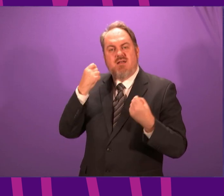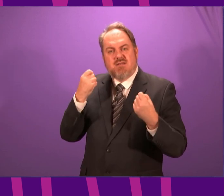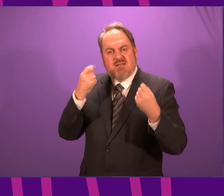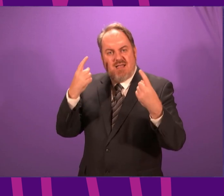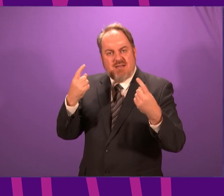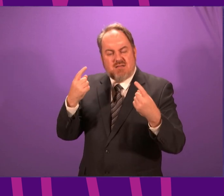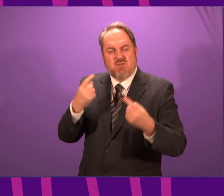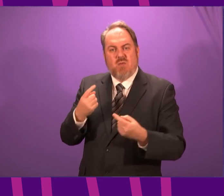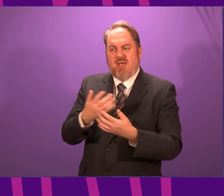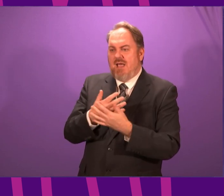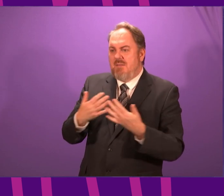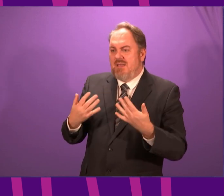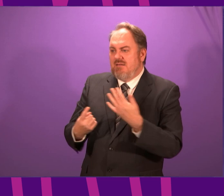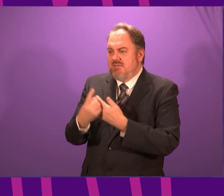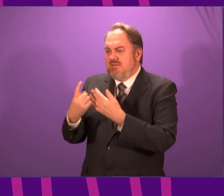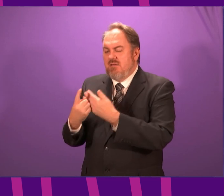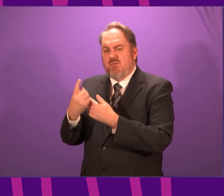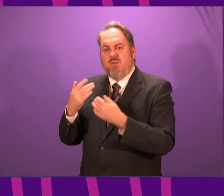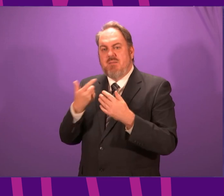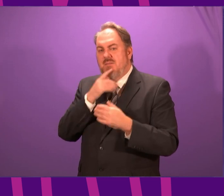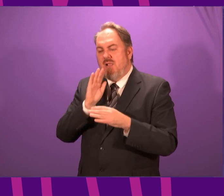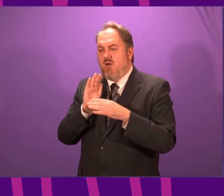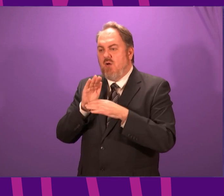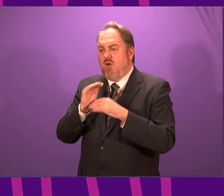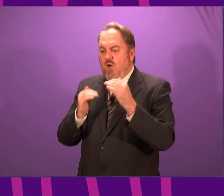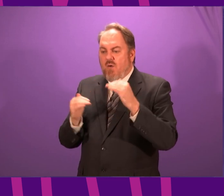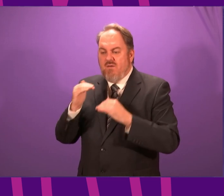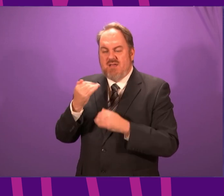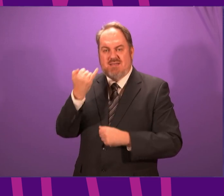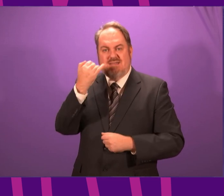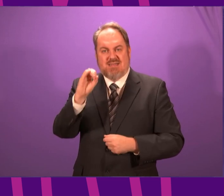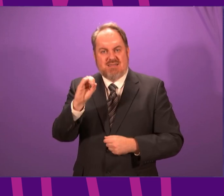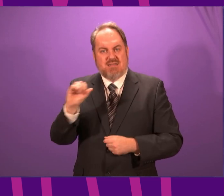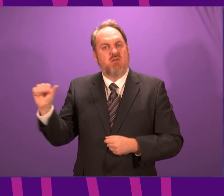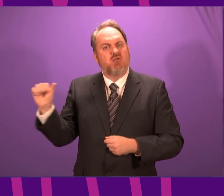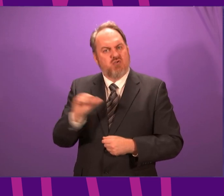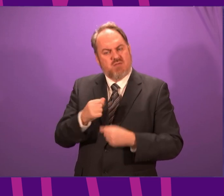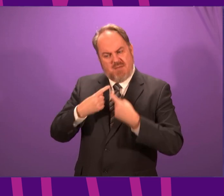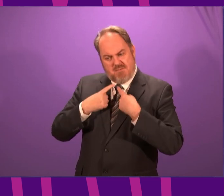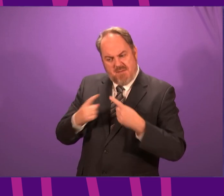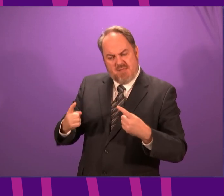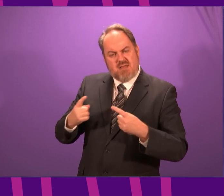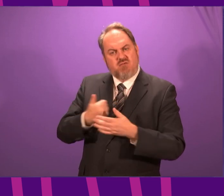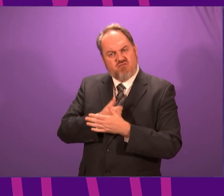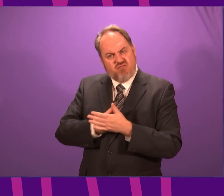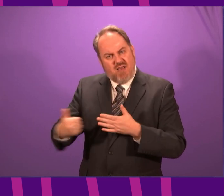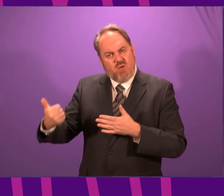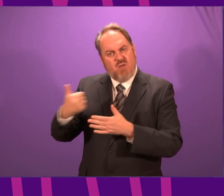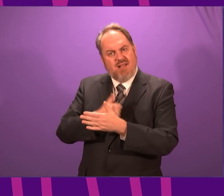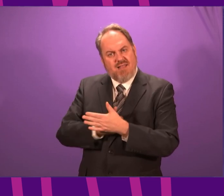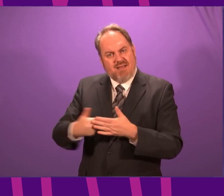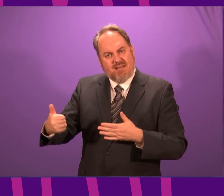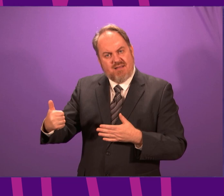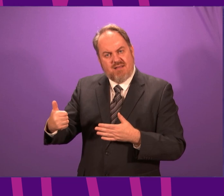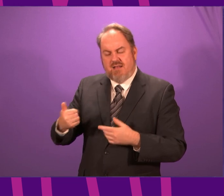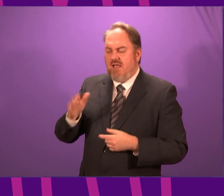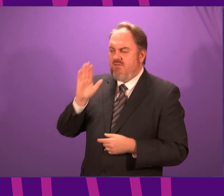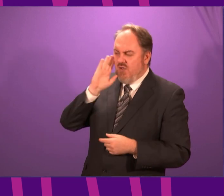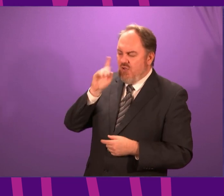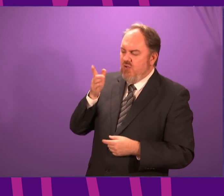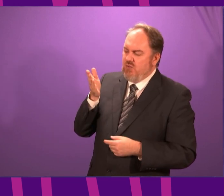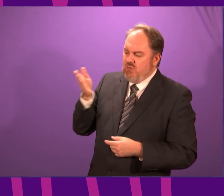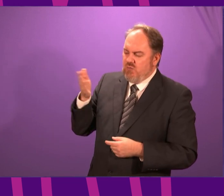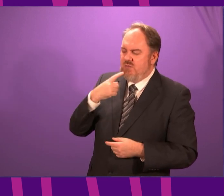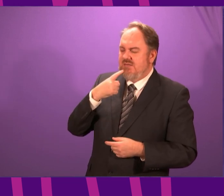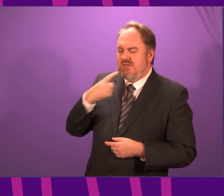The rate of cases among the over 60-year-olds in a local authority area should be published routinely. And I've heard the First Minister